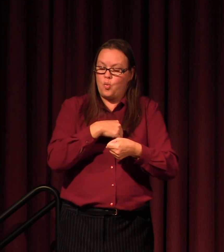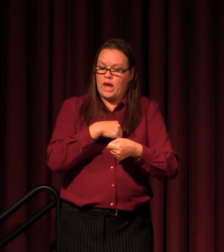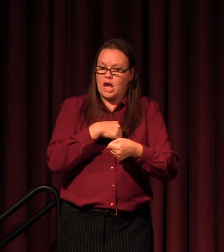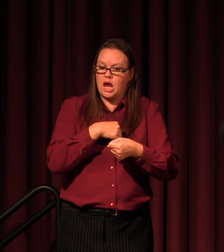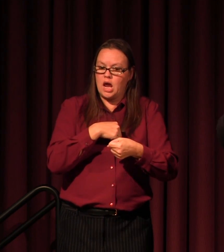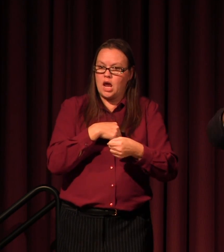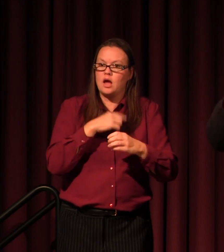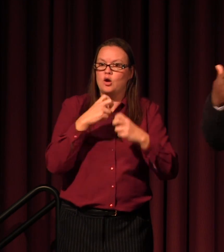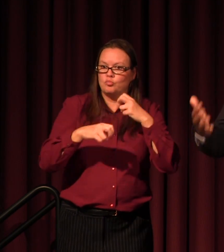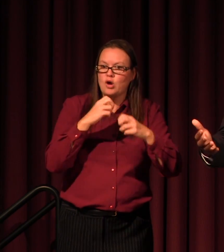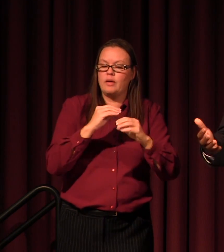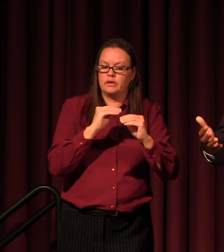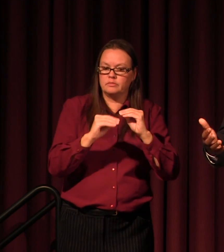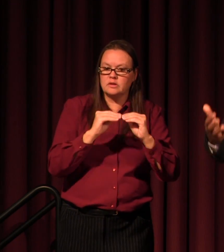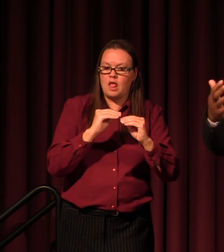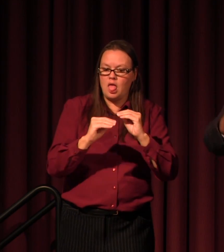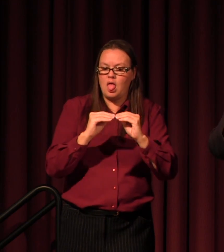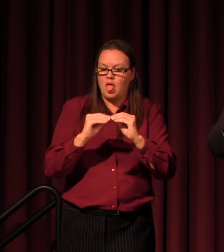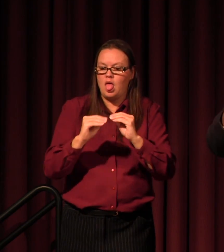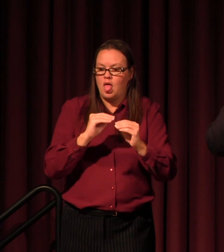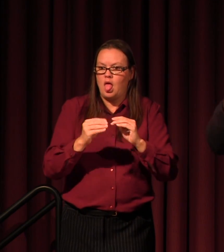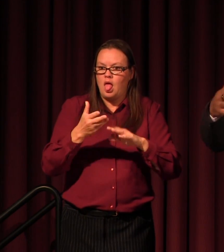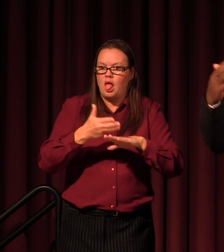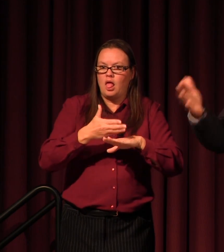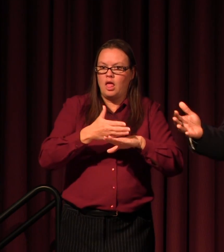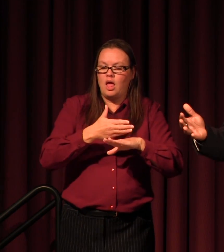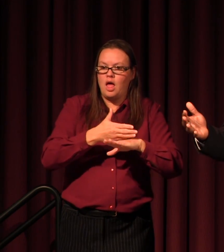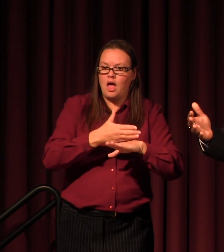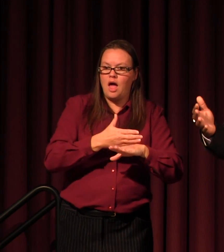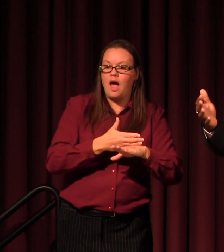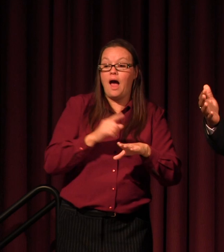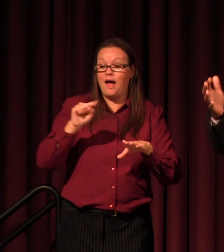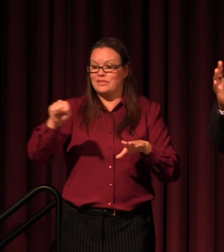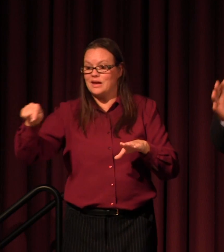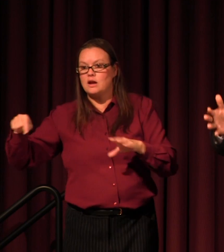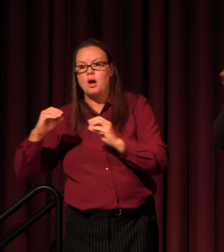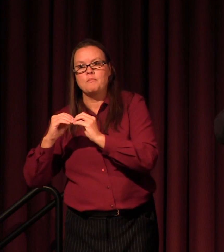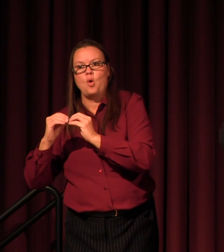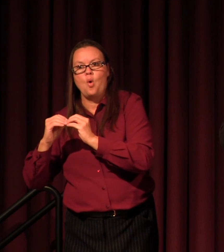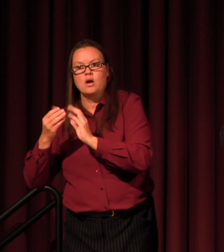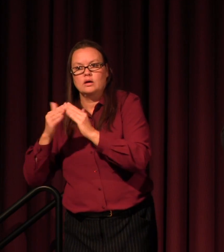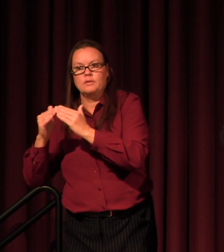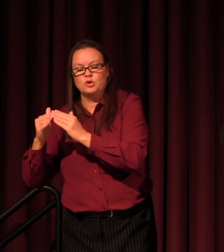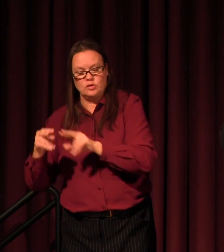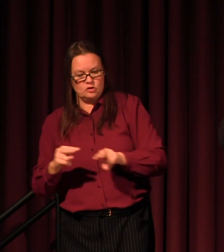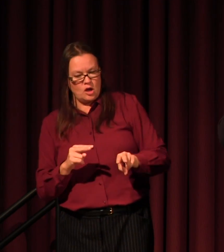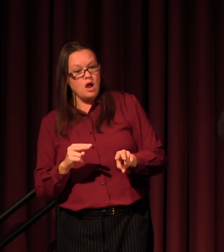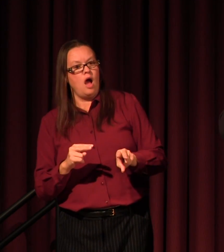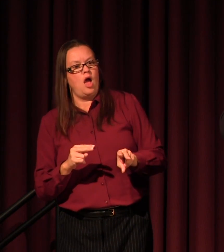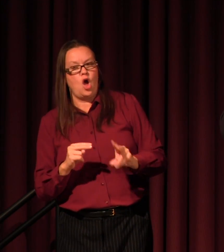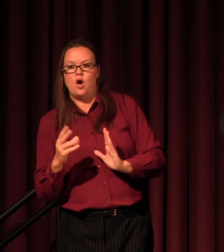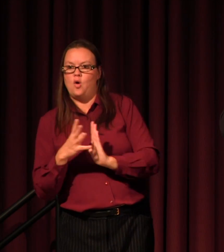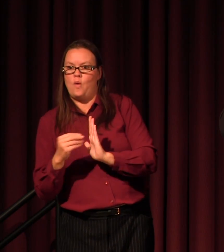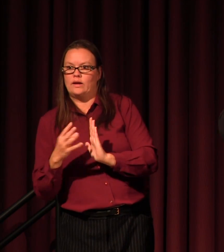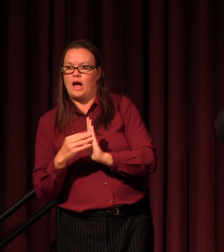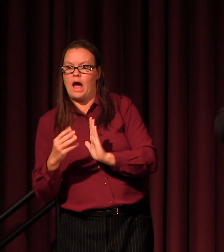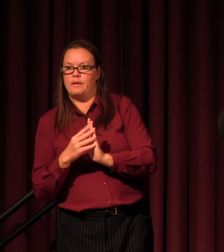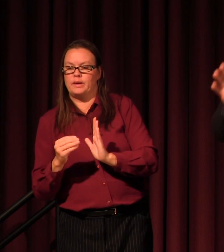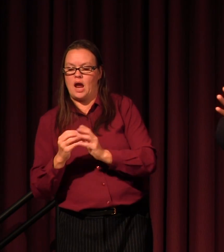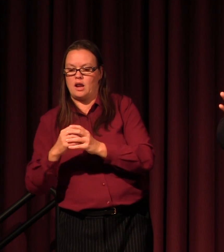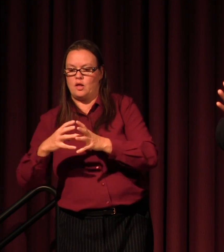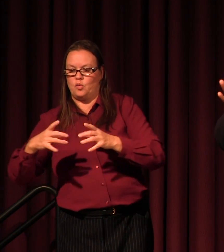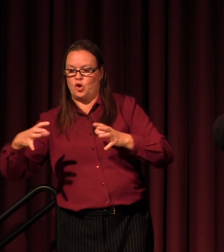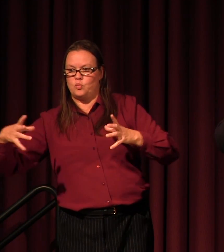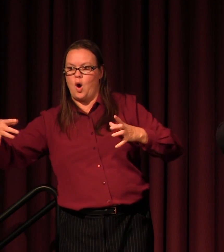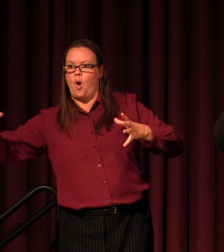communities, then other communities follow along, and eventually that becomes a national movement. It's rare that it happens the other way. There's plenty of